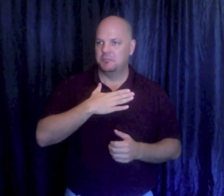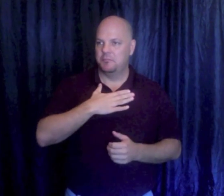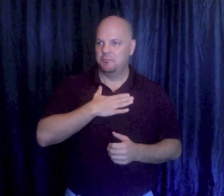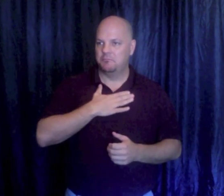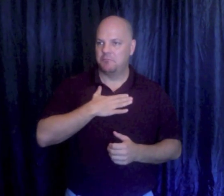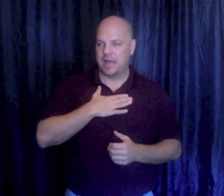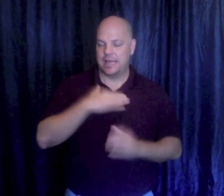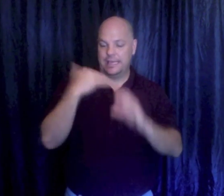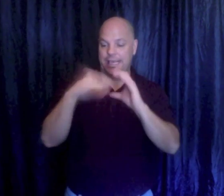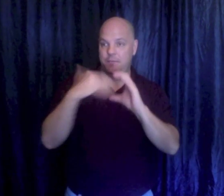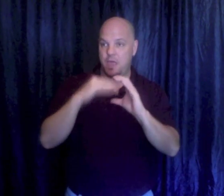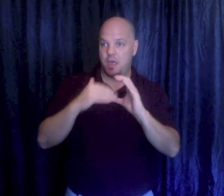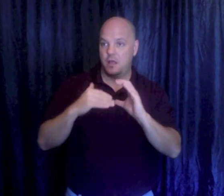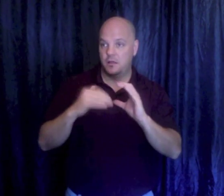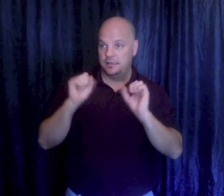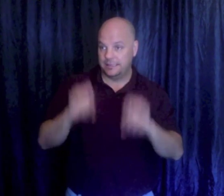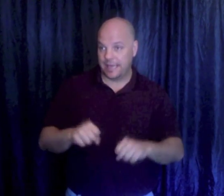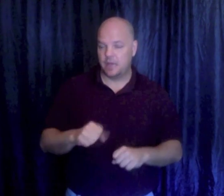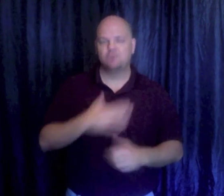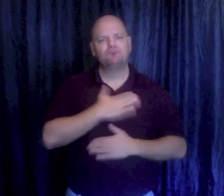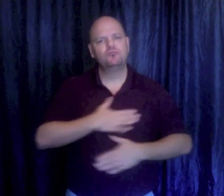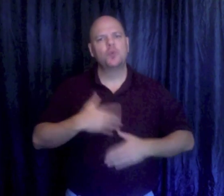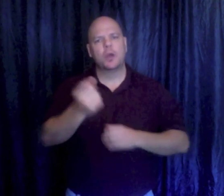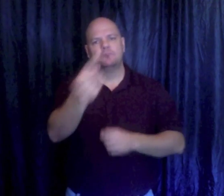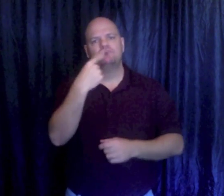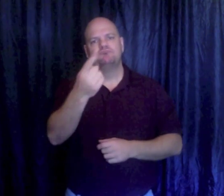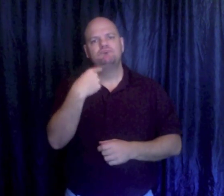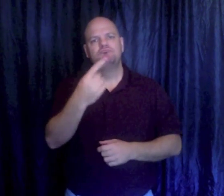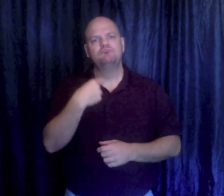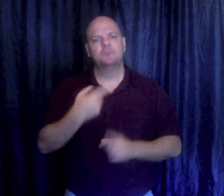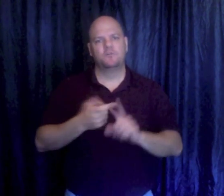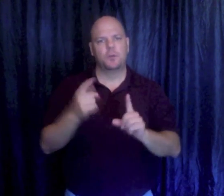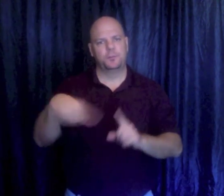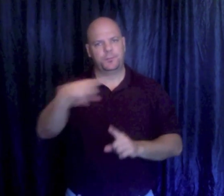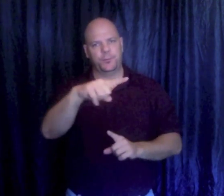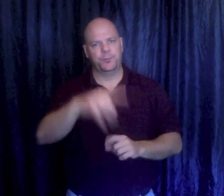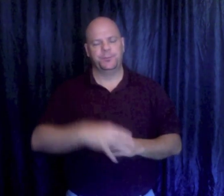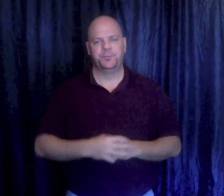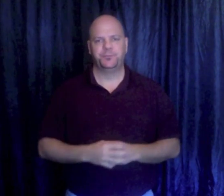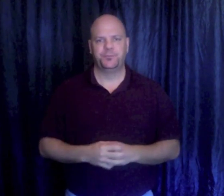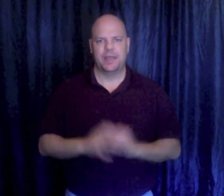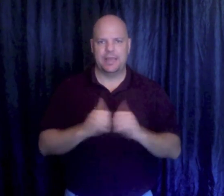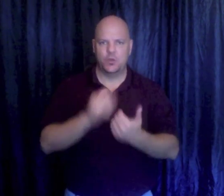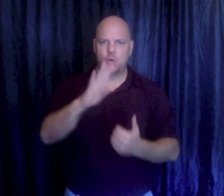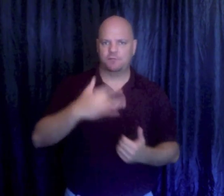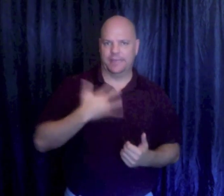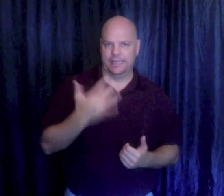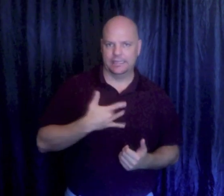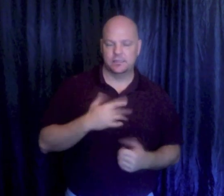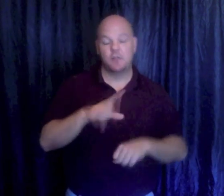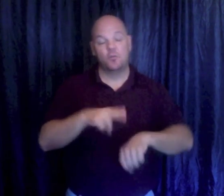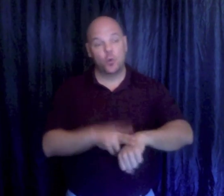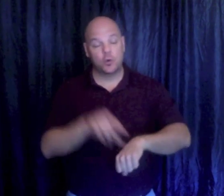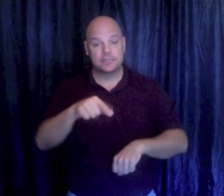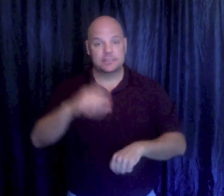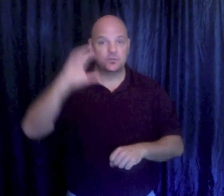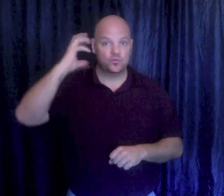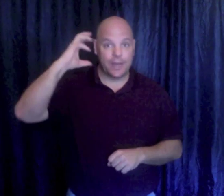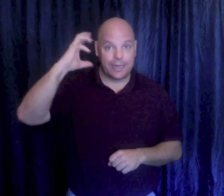my email, because I always enjoy getting responses from people and how they feel. And of course, this is a radio show, so I really want